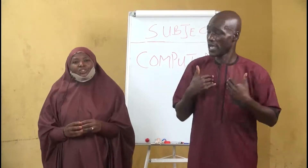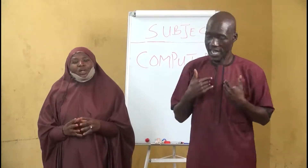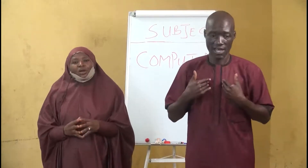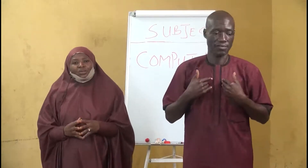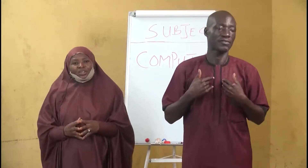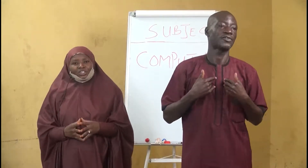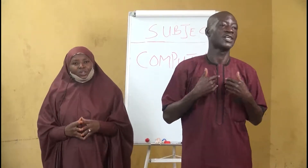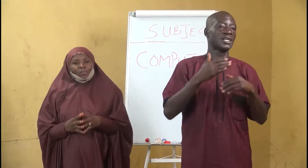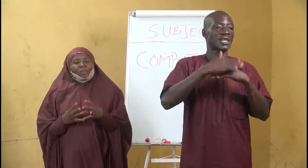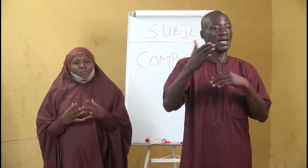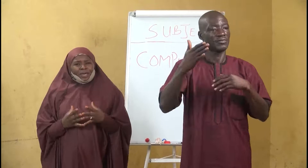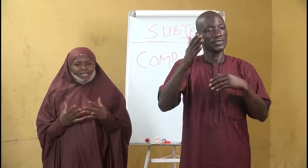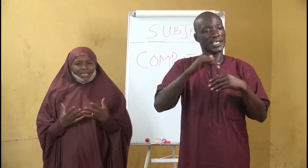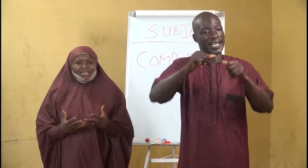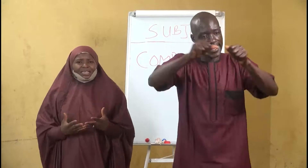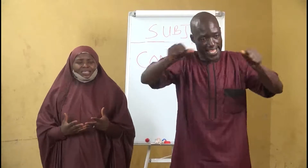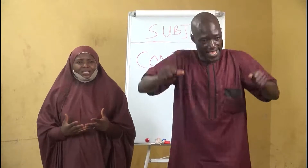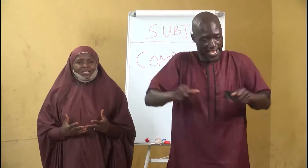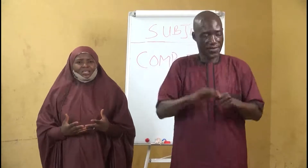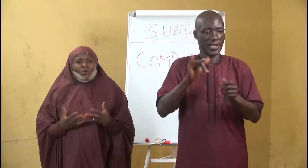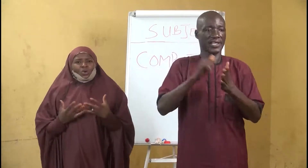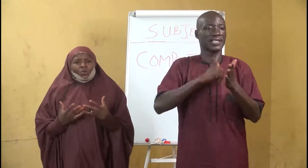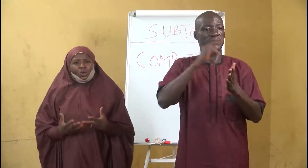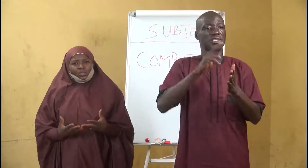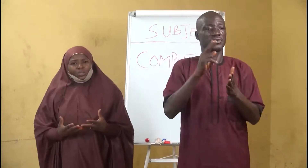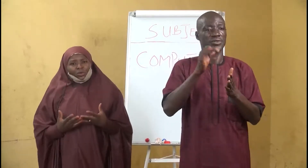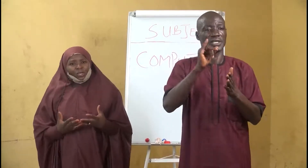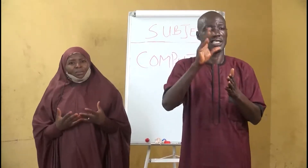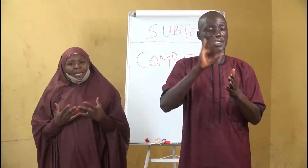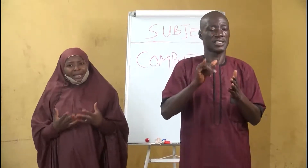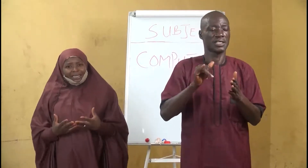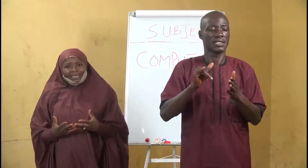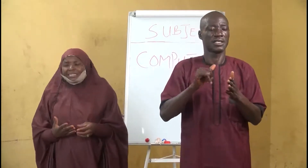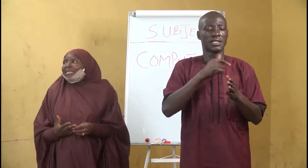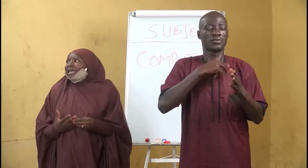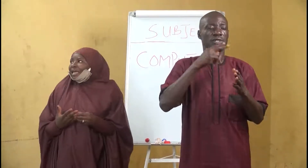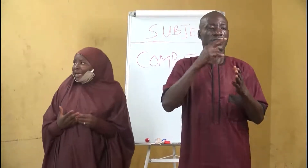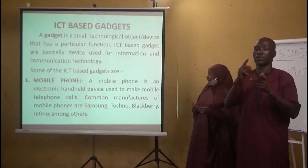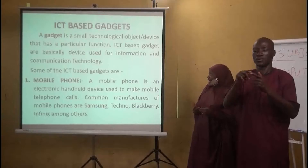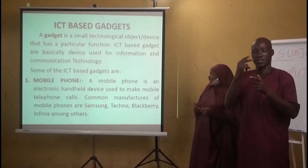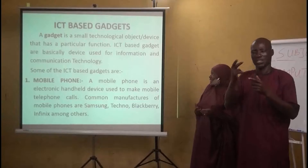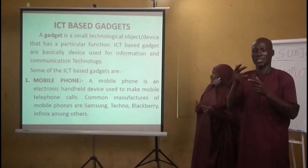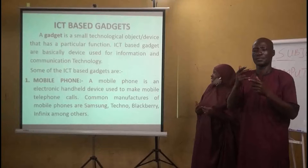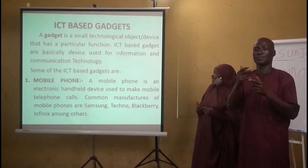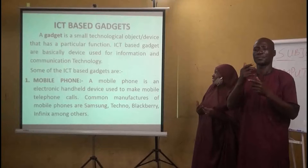and communication-based gadgets. What do you mean by gadgets? A gadget is a